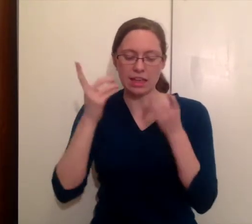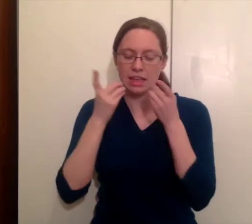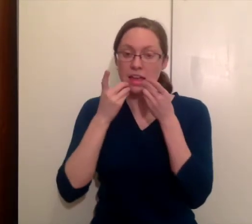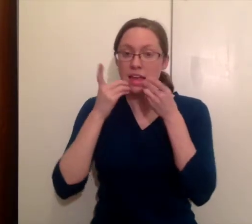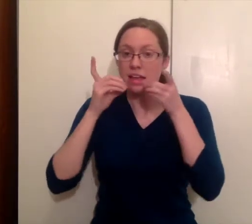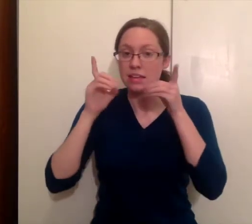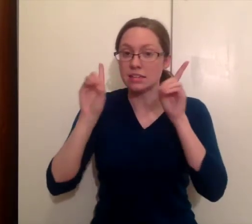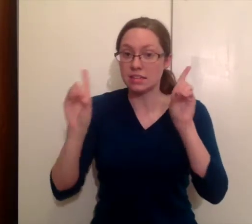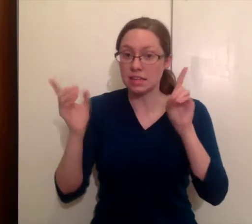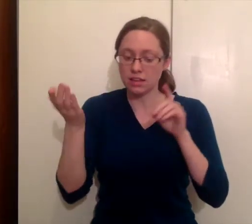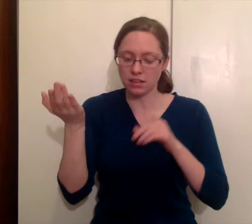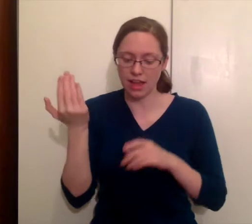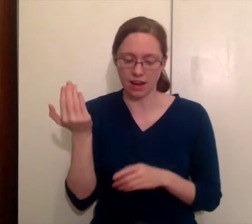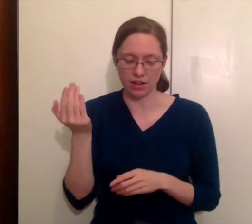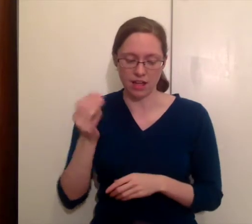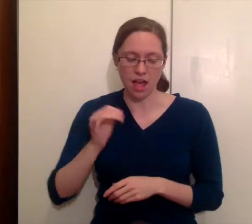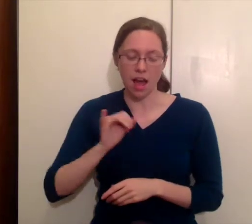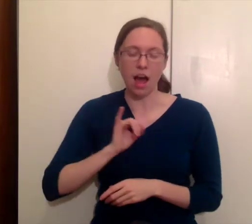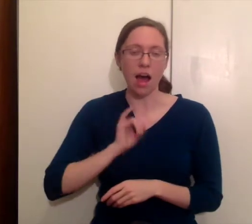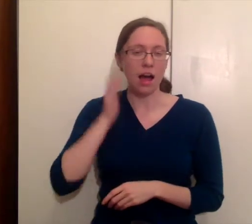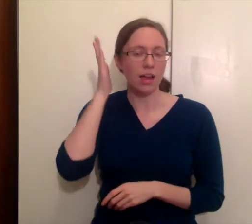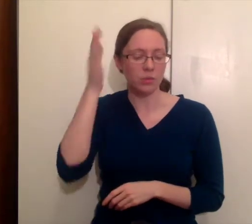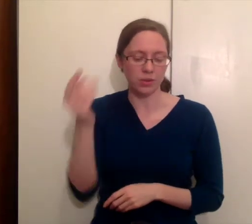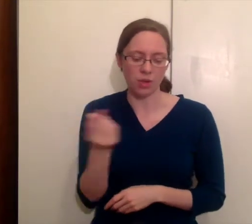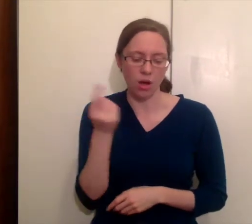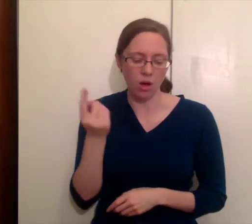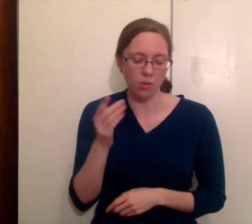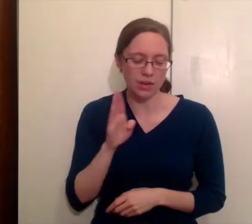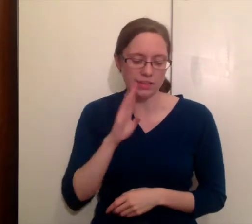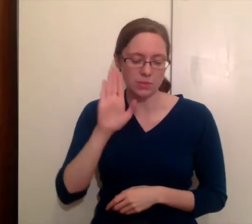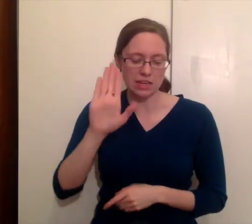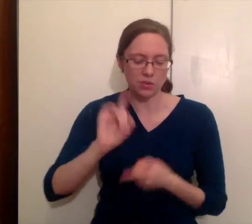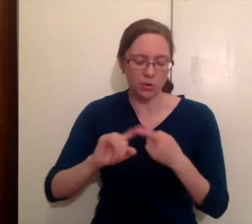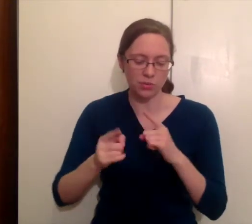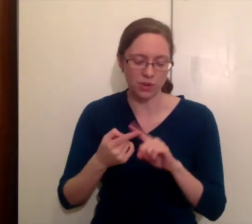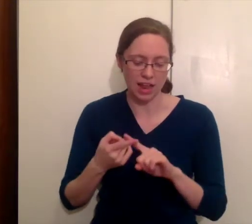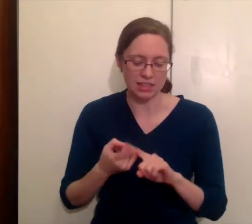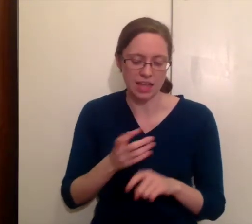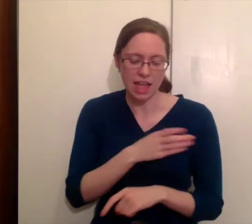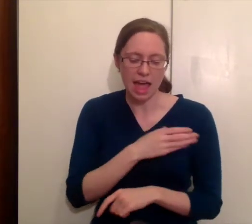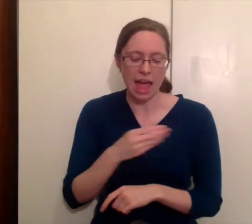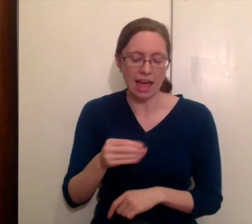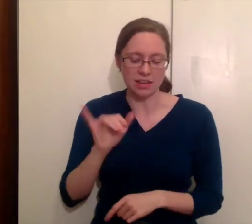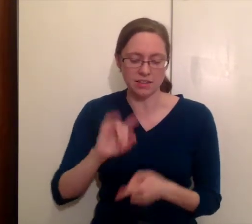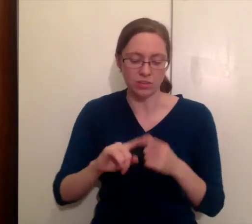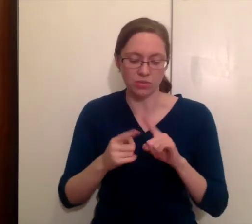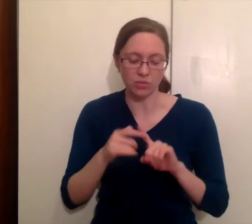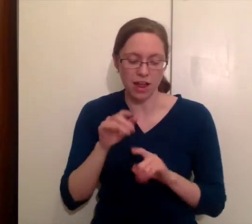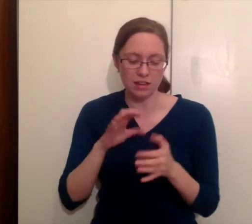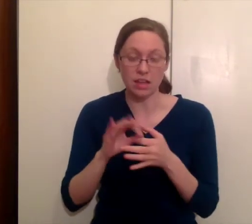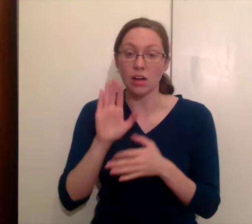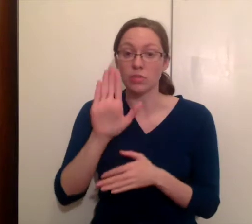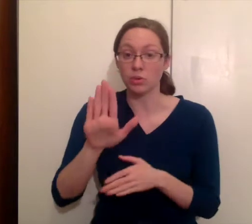he declared, "I will always be your friend and the friend of